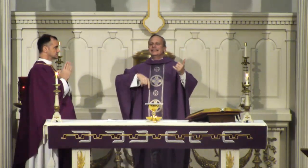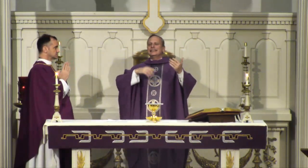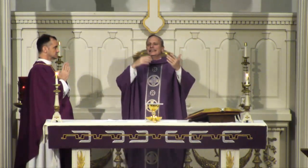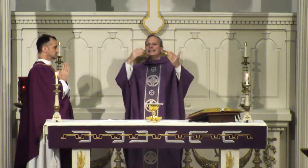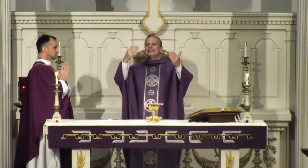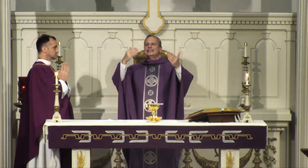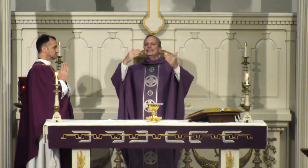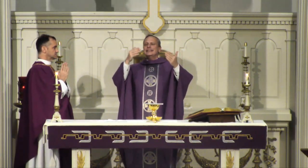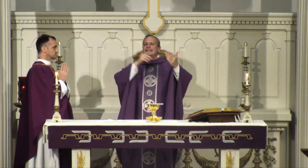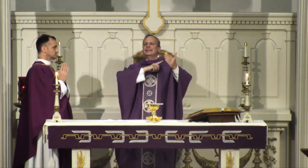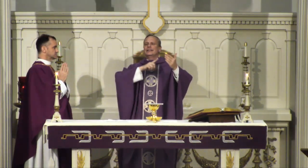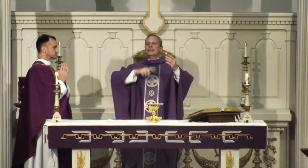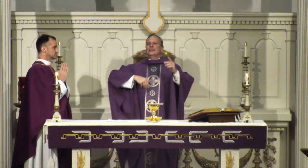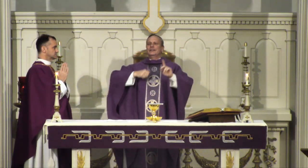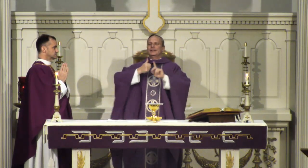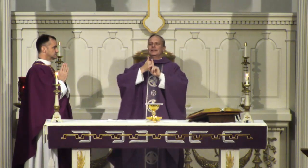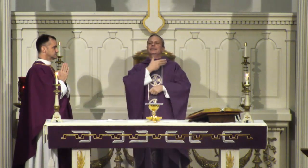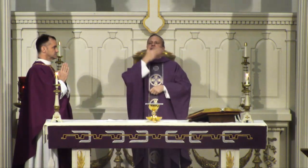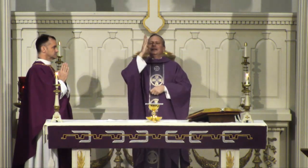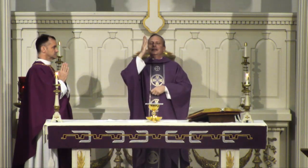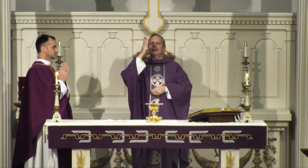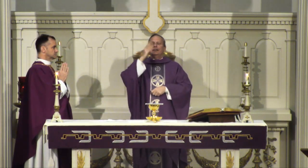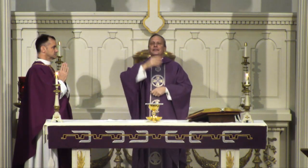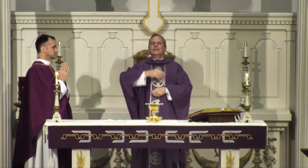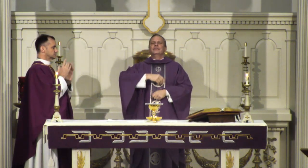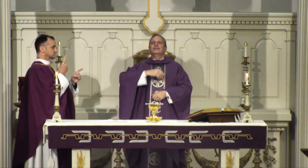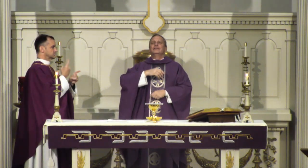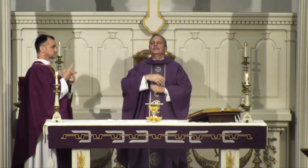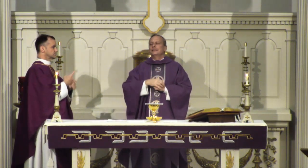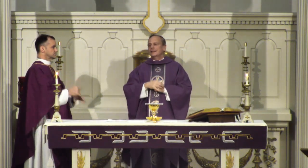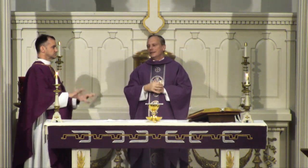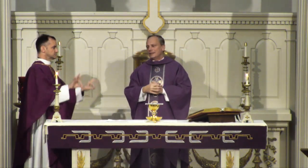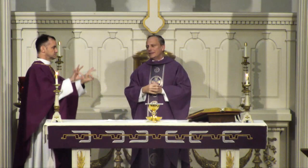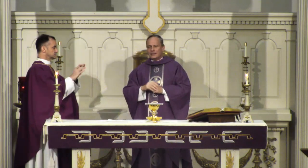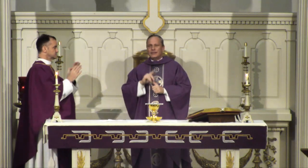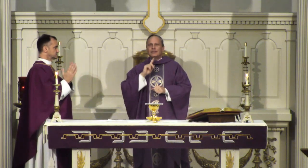Let us give thanks to the Lord our God.